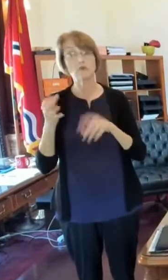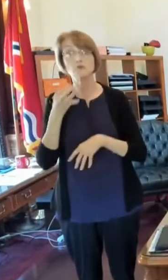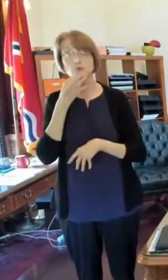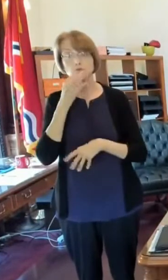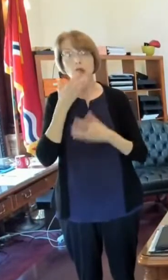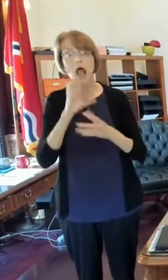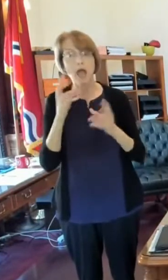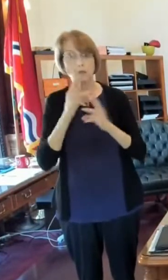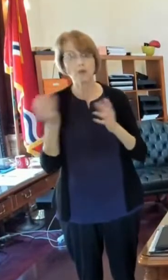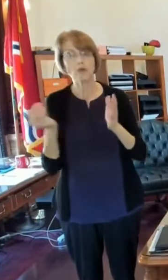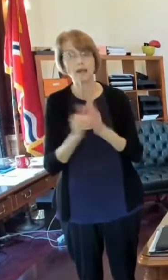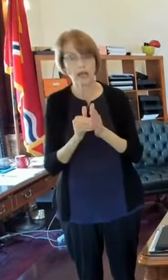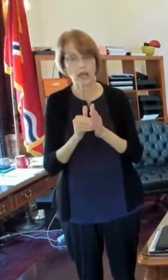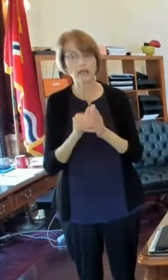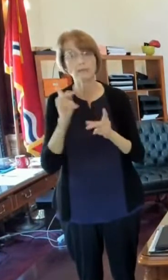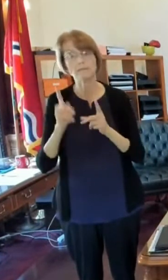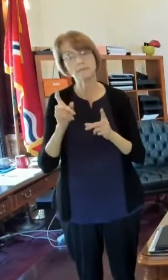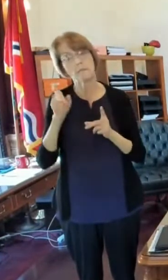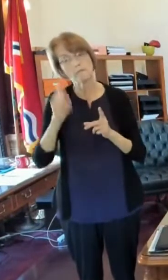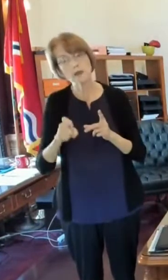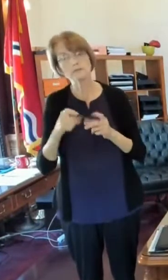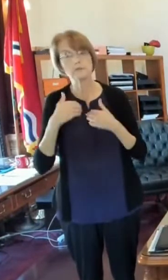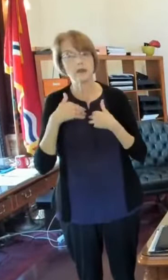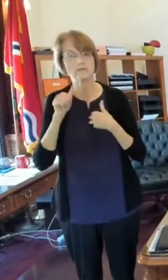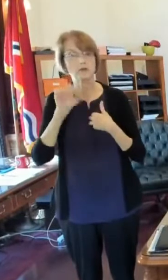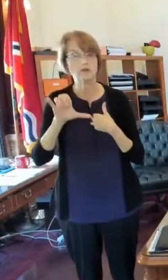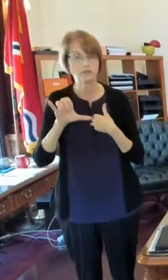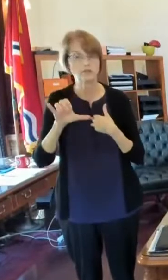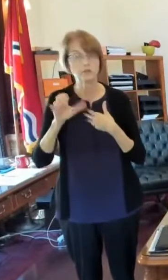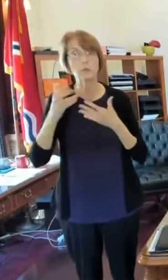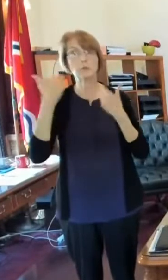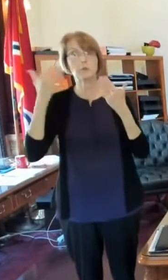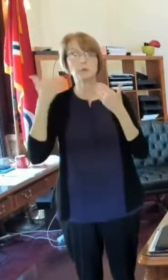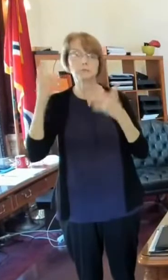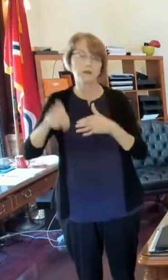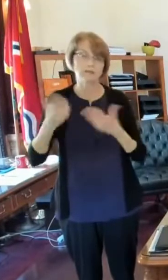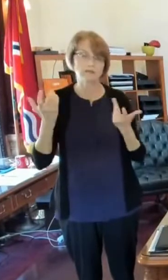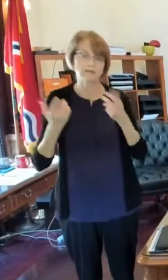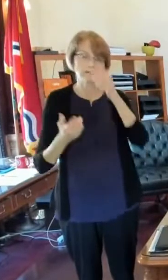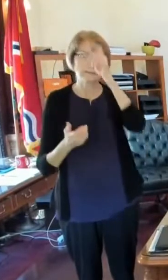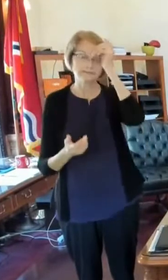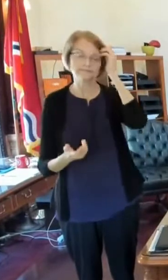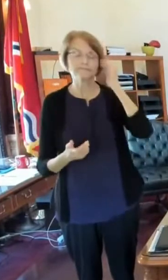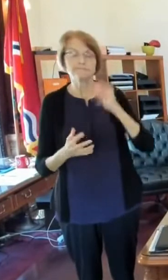have got to be able to get their air conditioner turned on. So that's